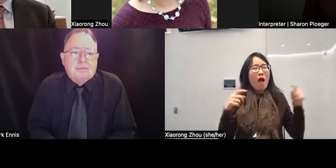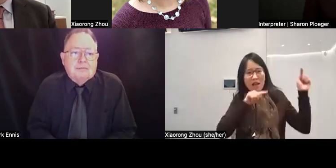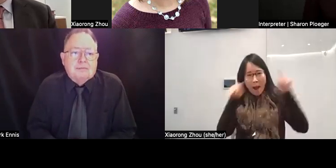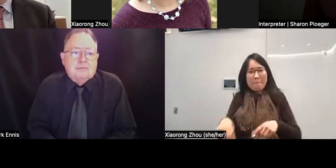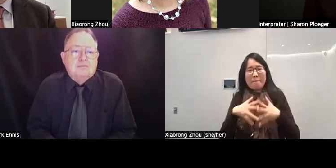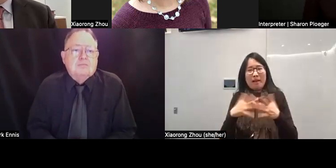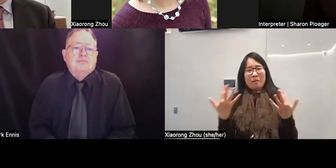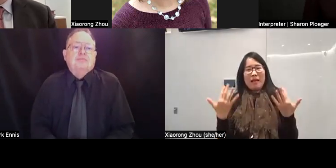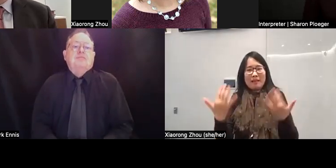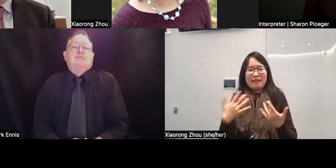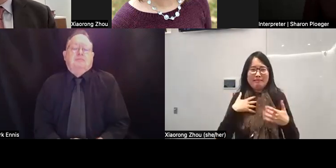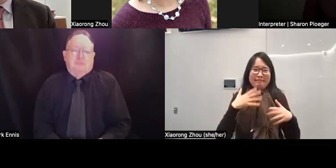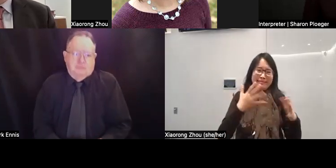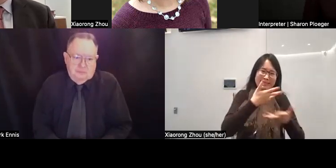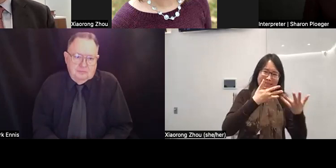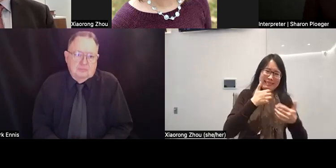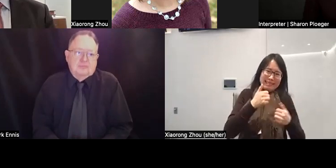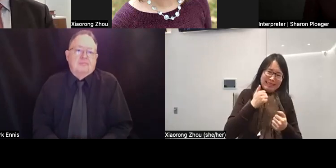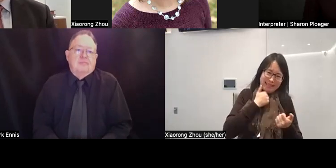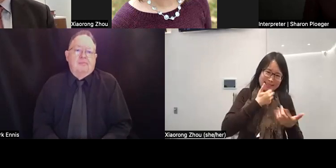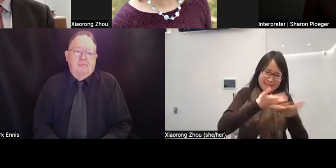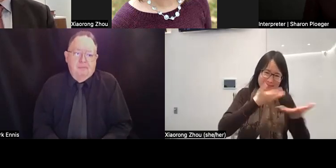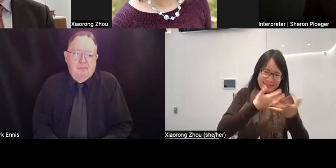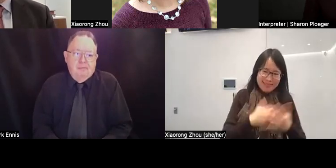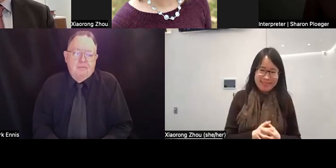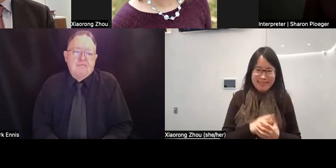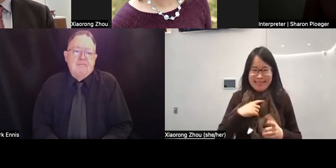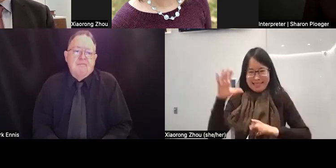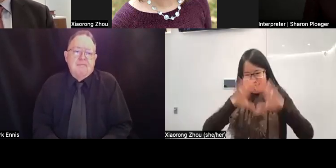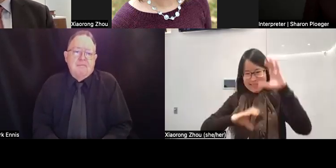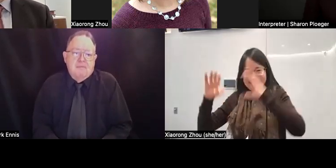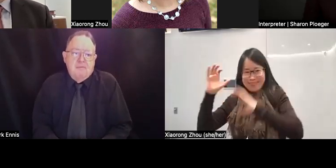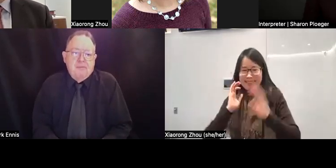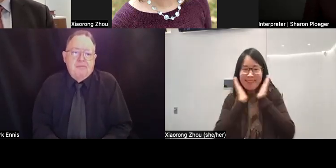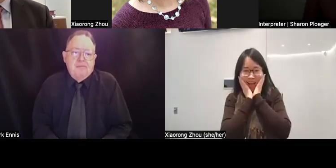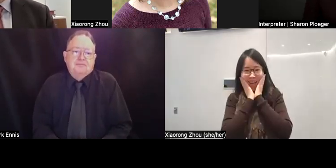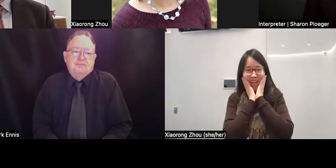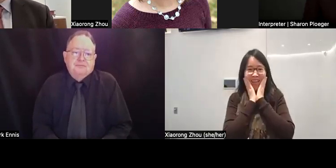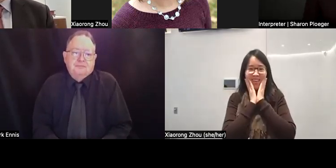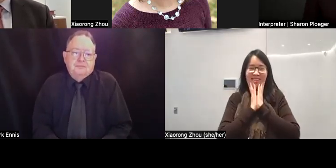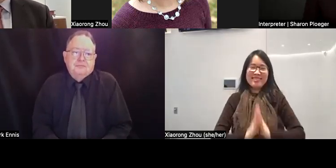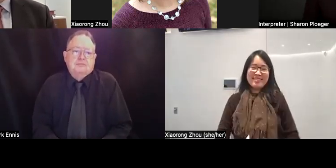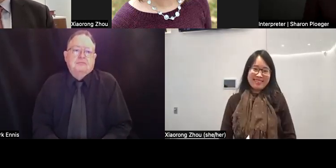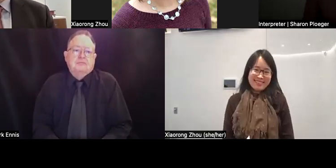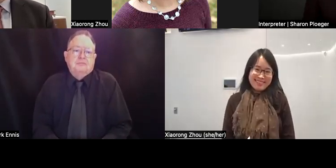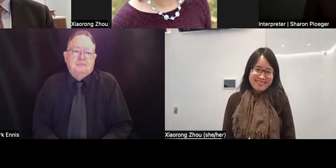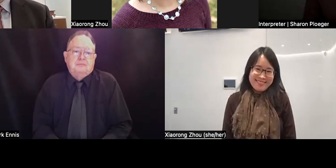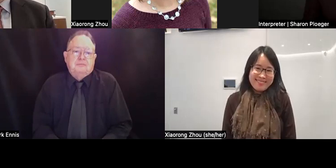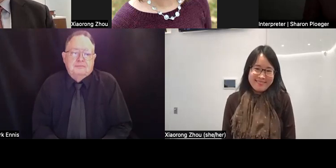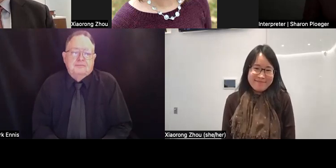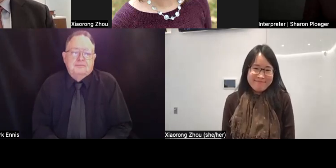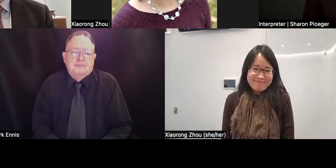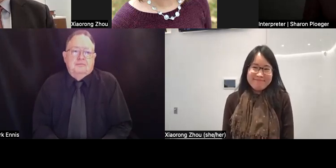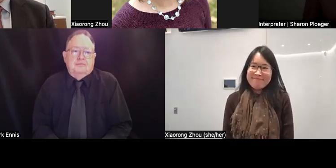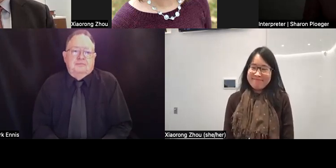The 10 students really want to be here. They've been accepted. And so we're just needing to find the funding. And so we're continuously looking for